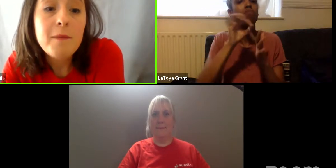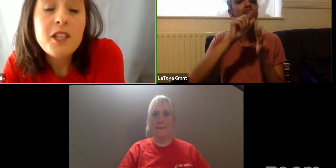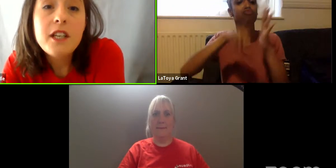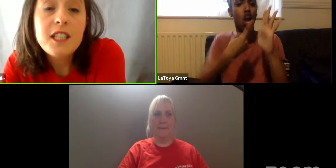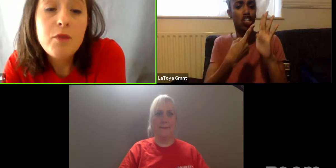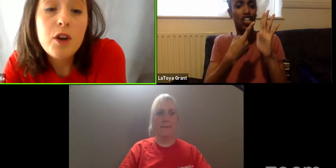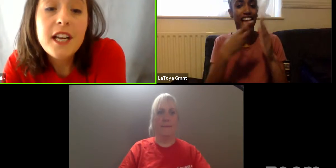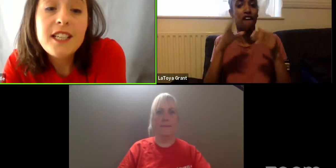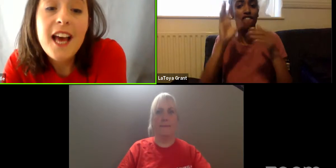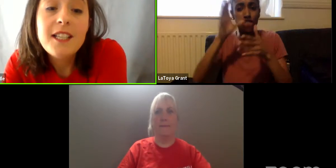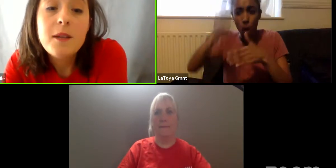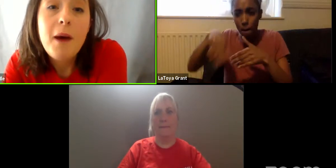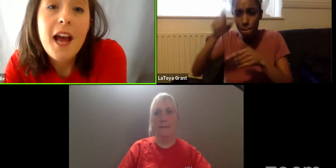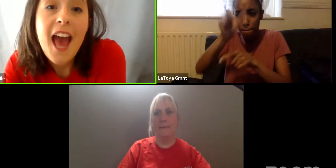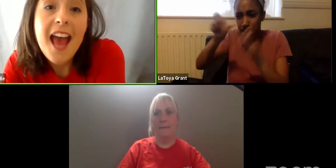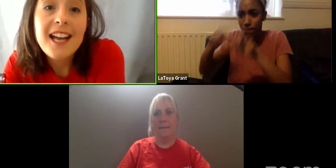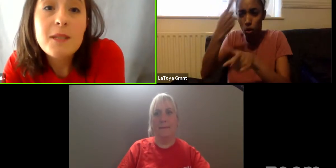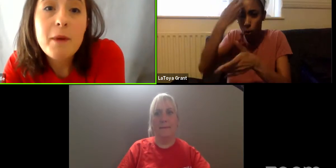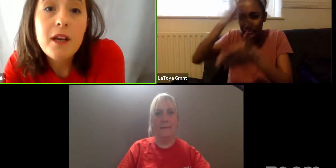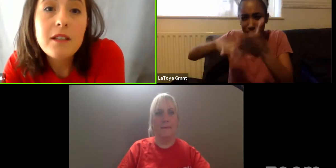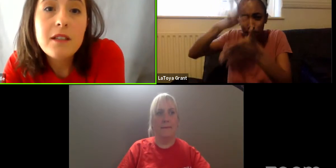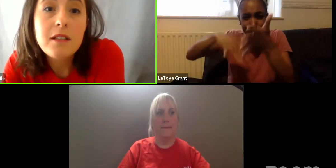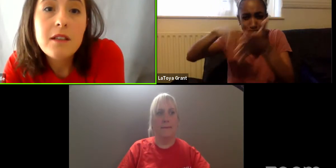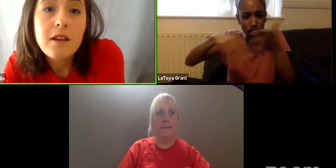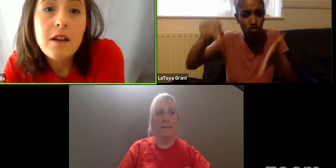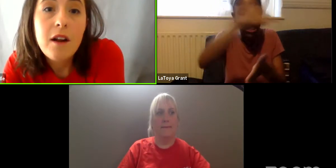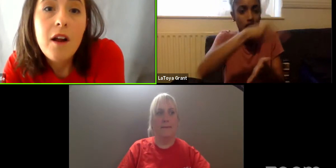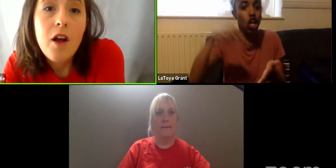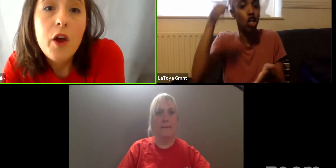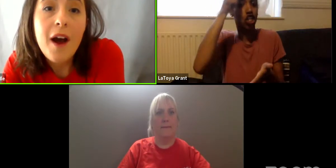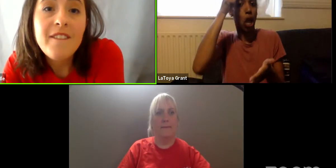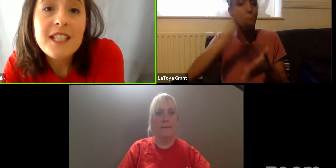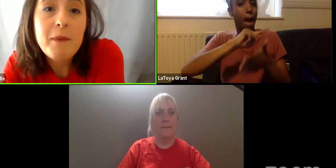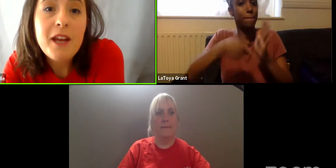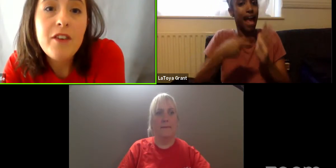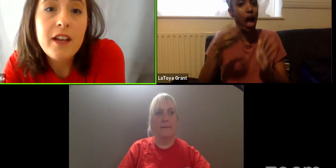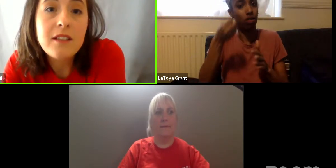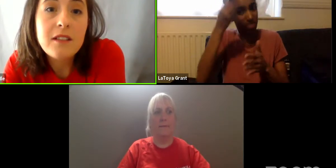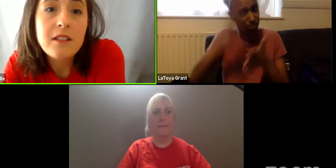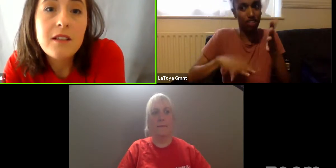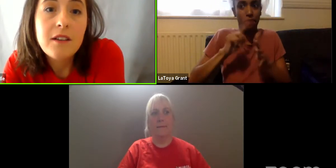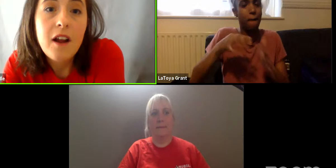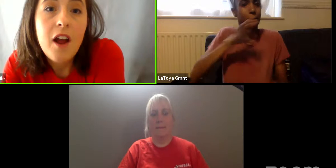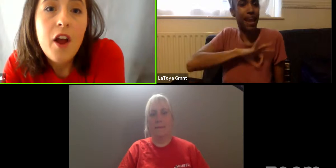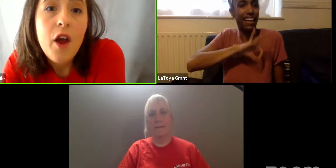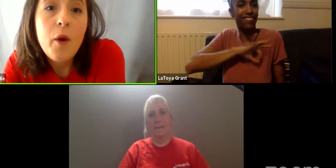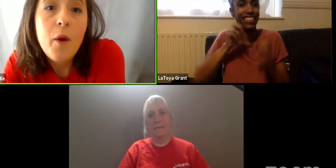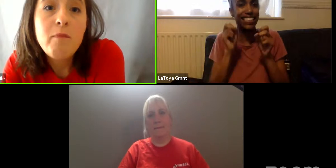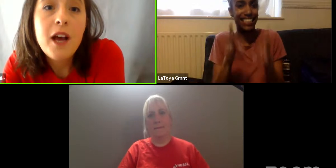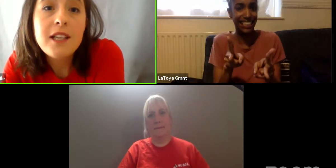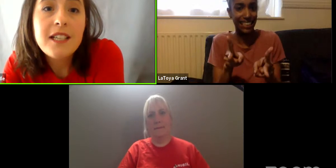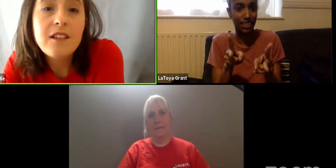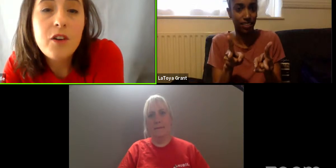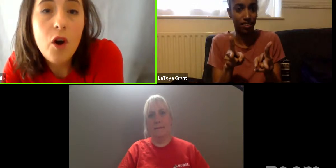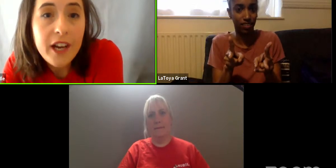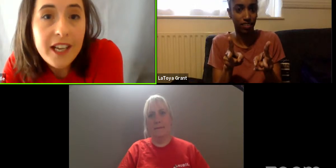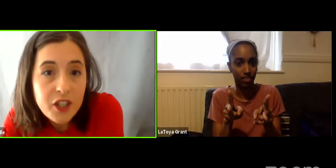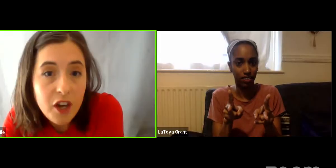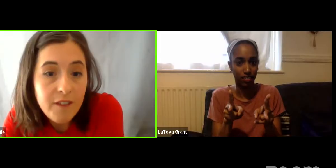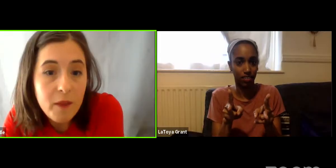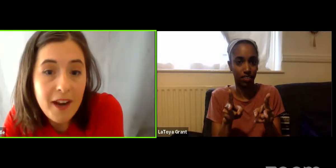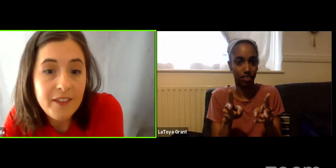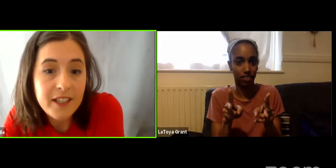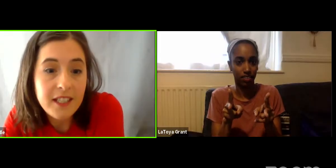The Commission is a project led by experts who have experience, who have personal